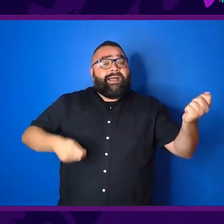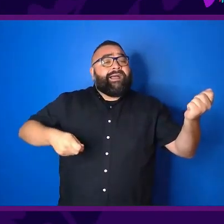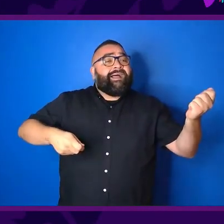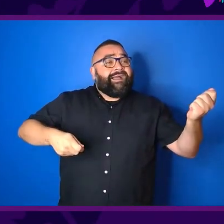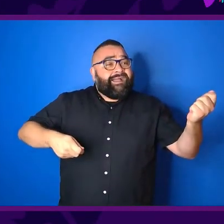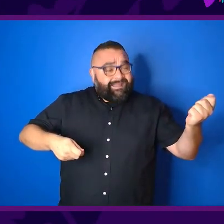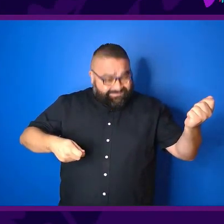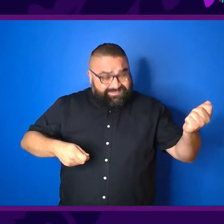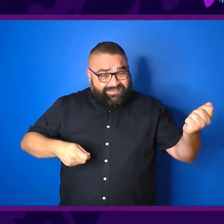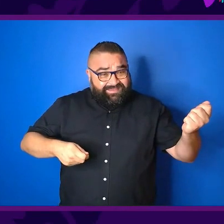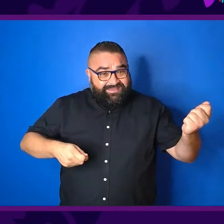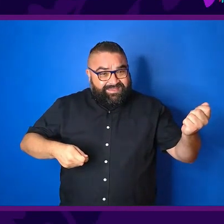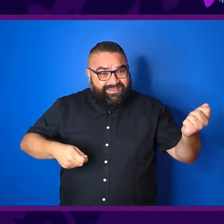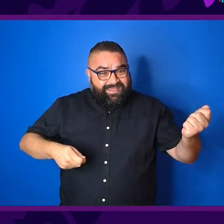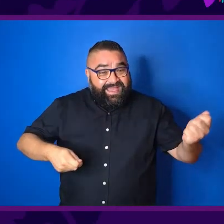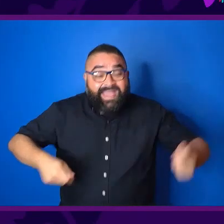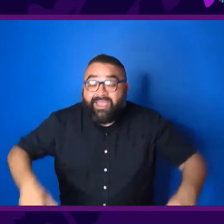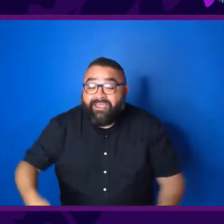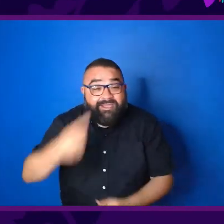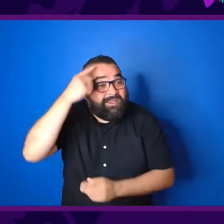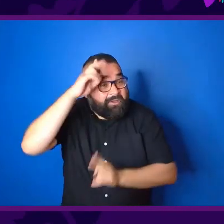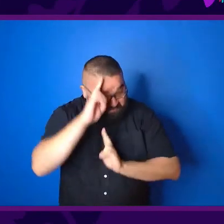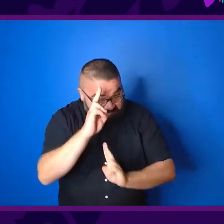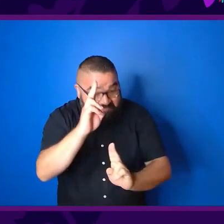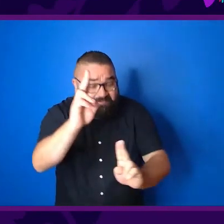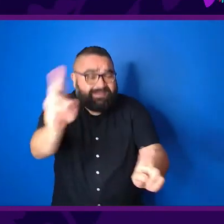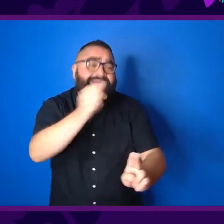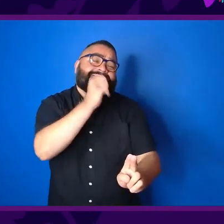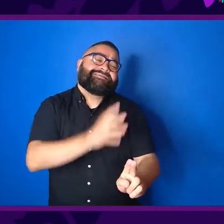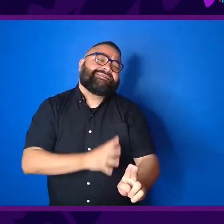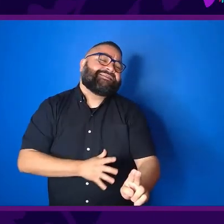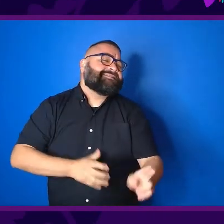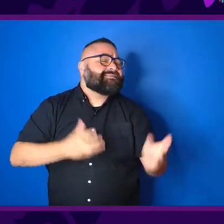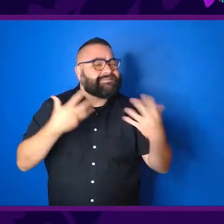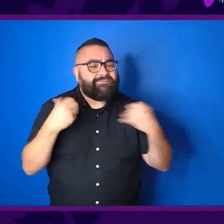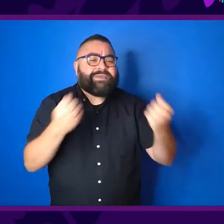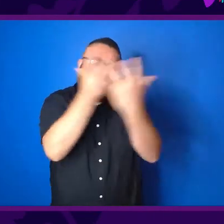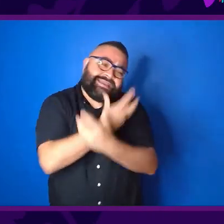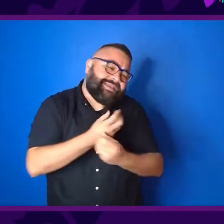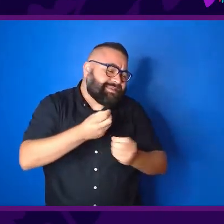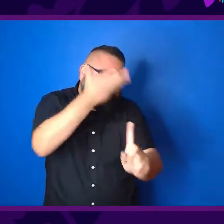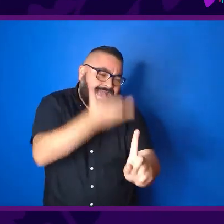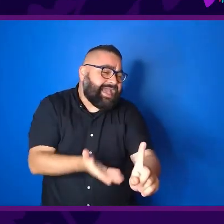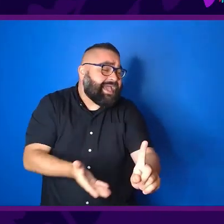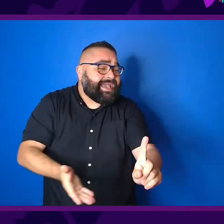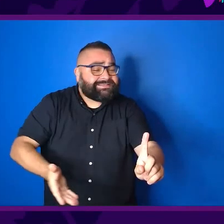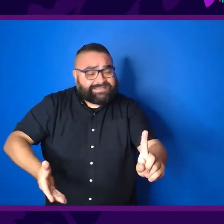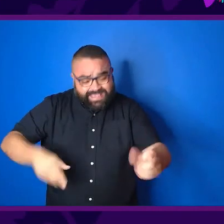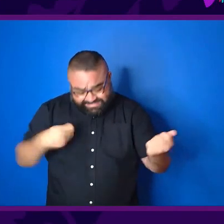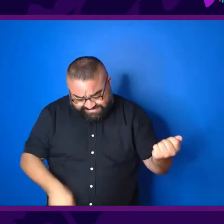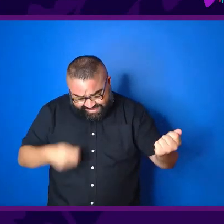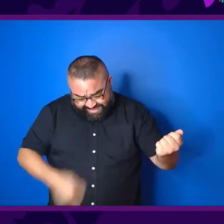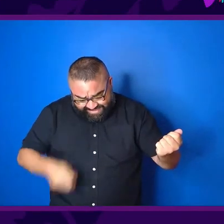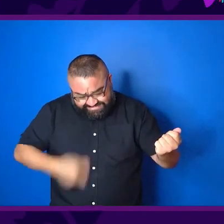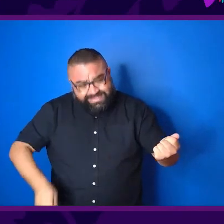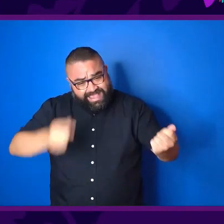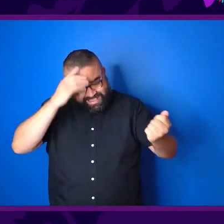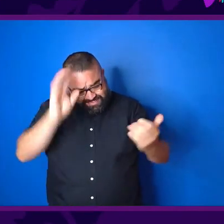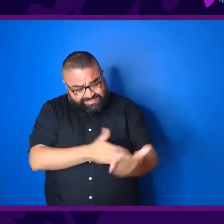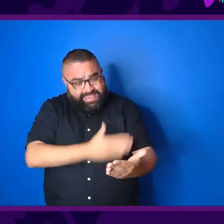David, y a las mujeres fuertes y bonitas te las